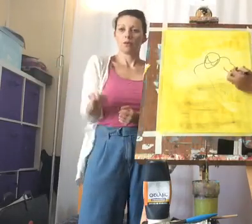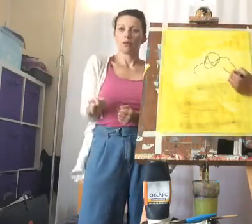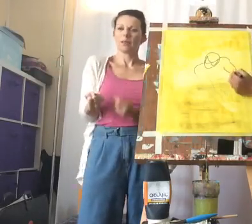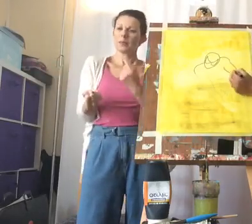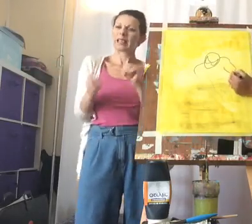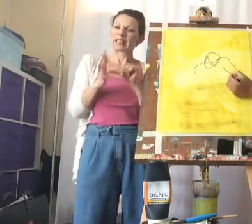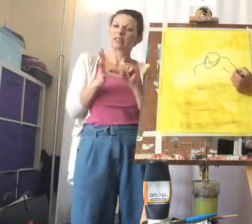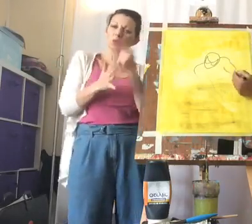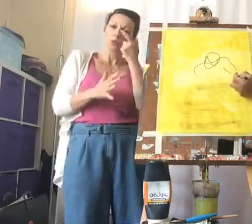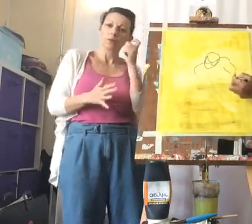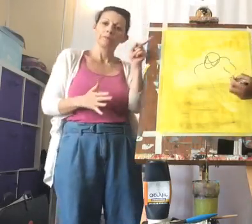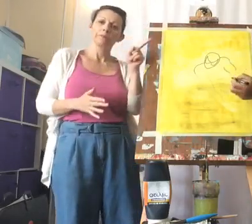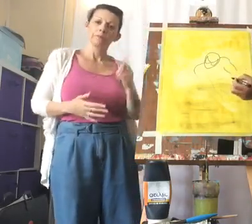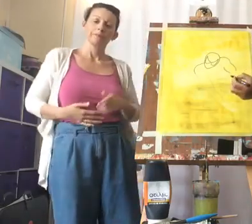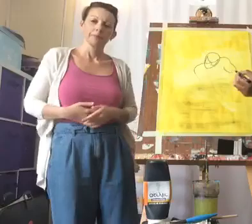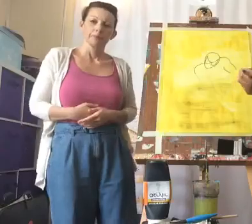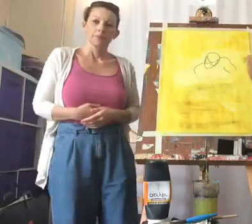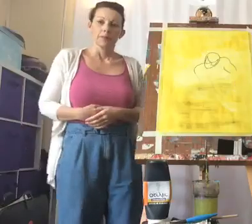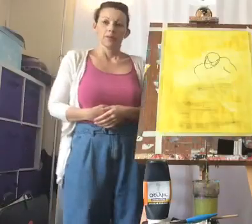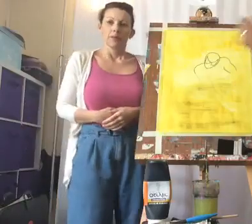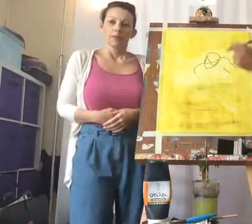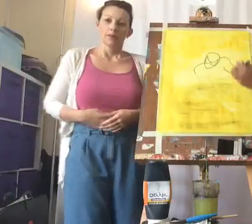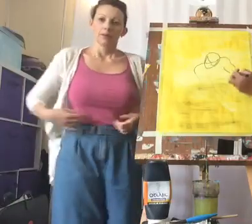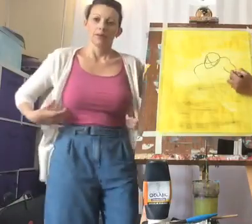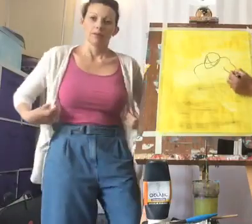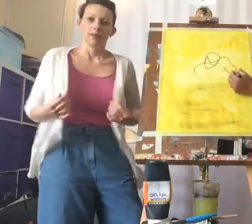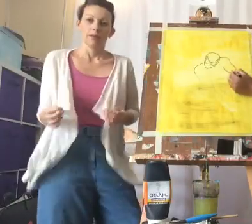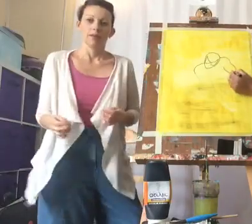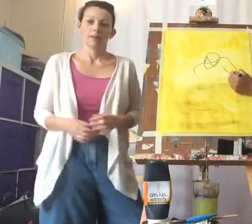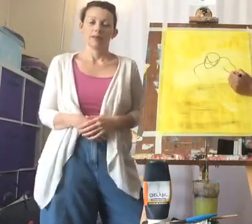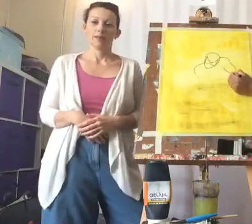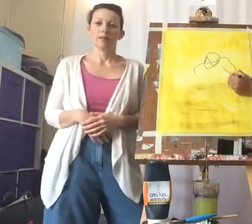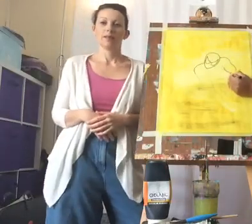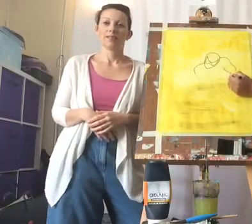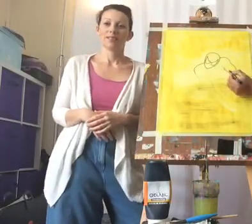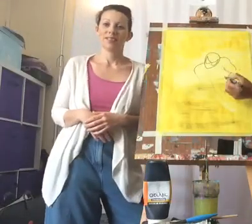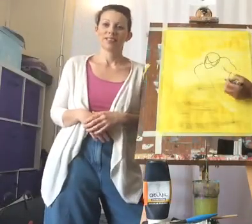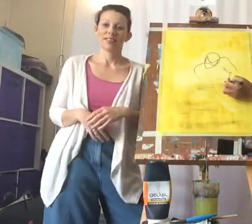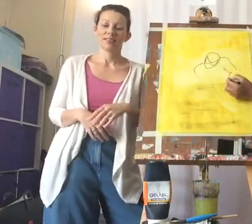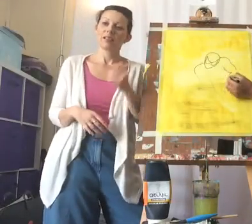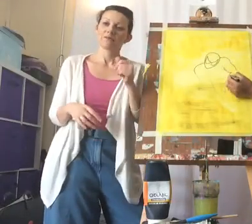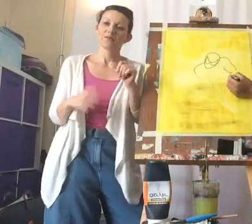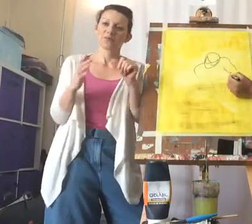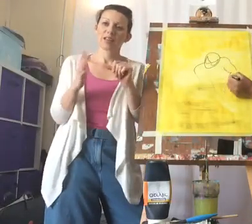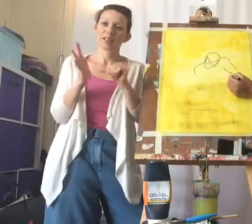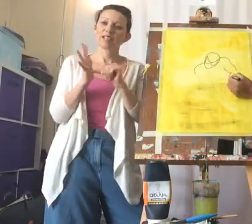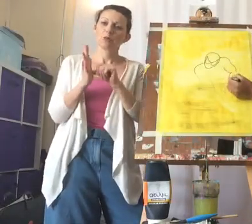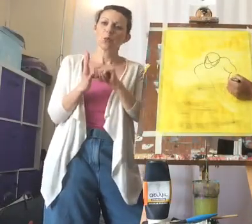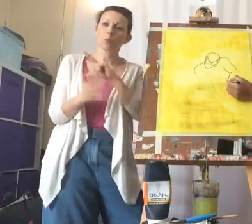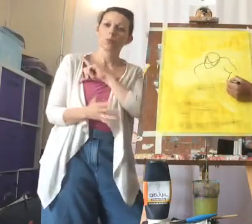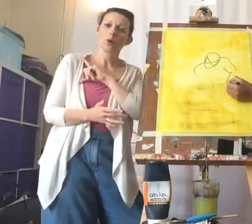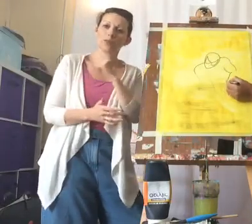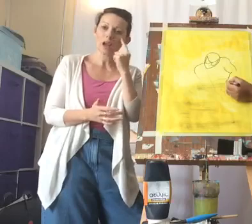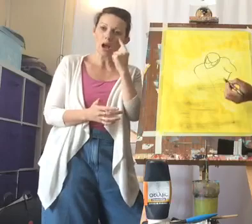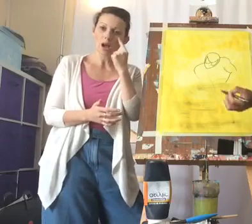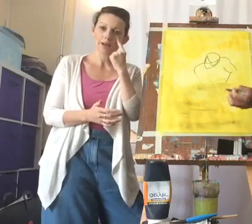difficult, because I only have 2D vision, which is a bit of a pain.